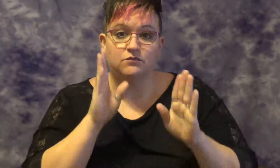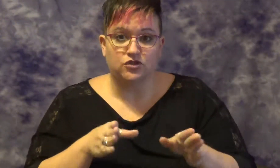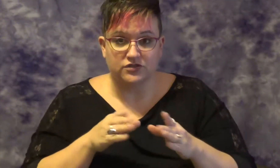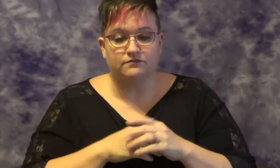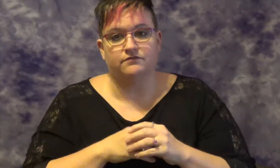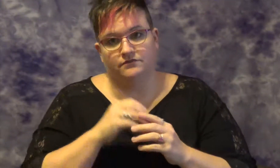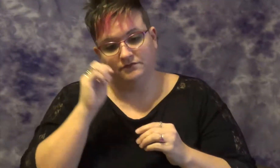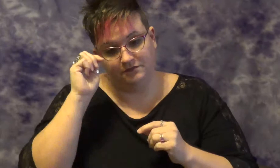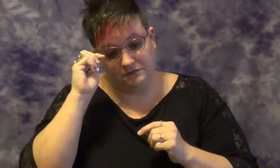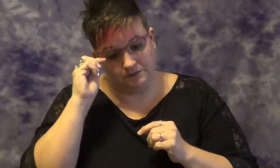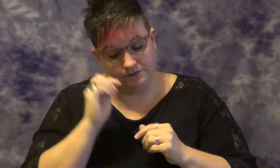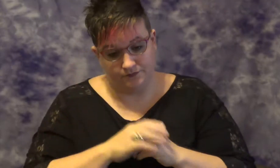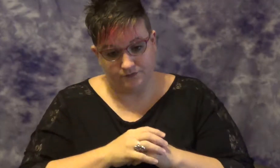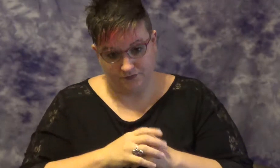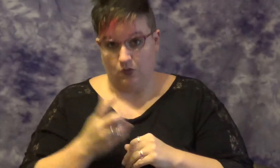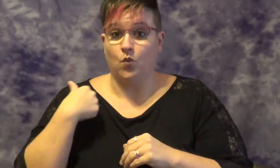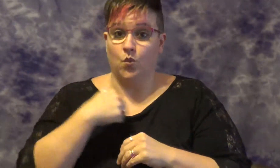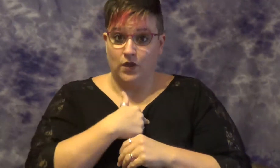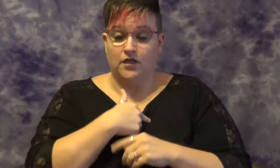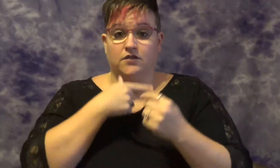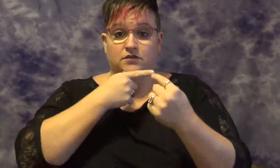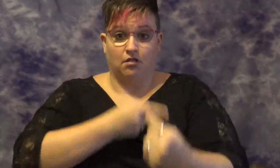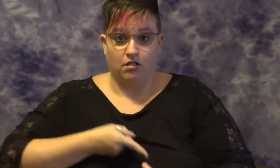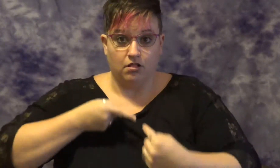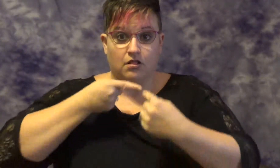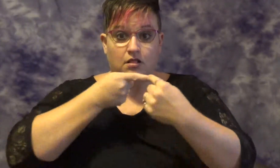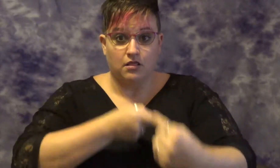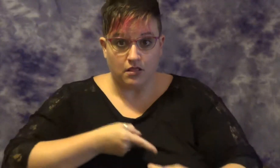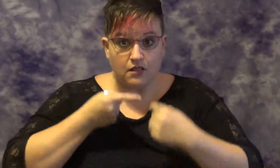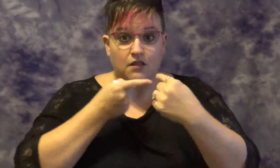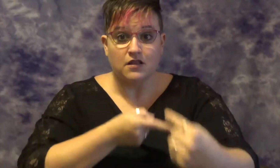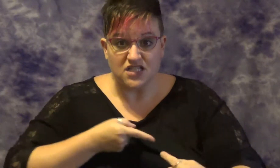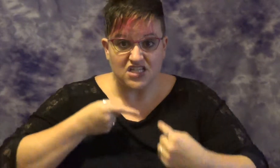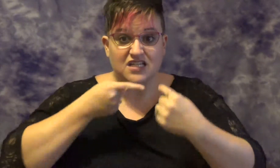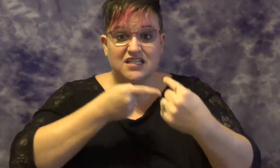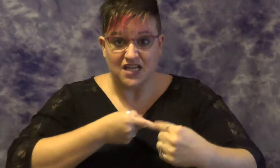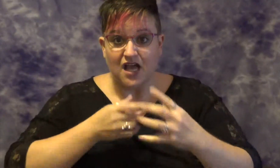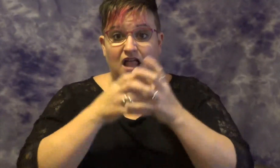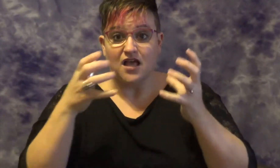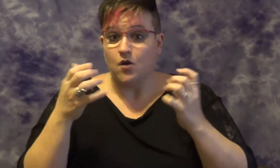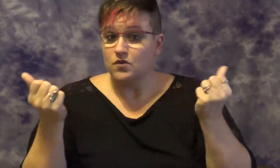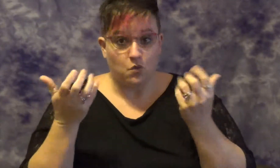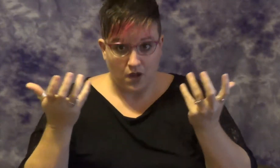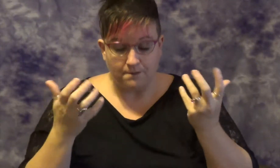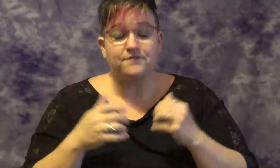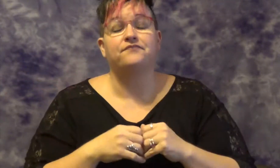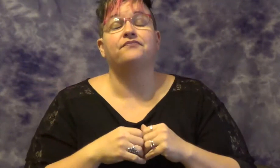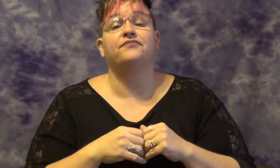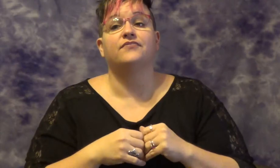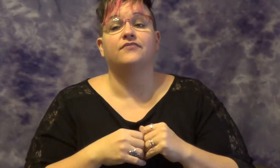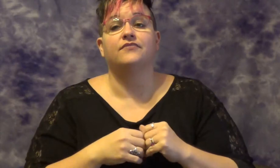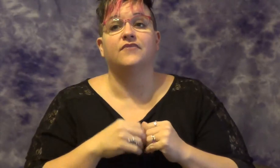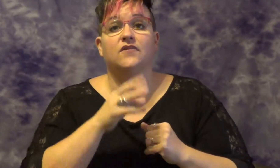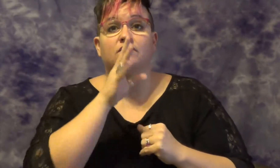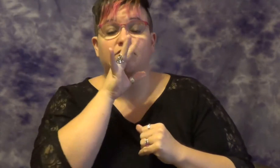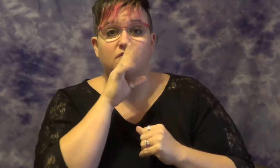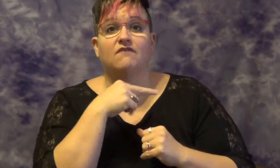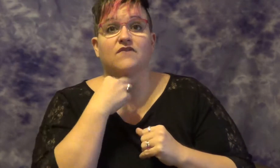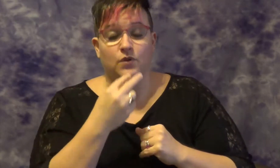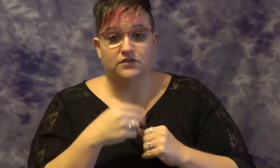Now, whenever we're talking about this is very important whenever we're talking about voicing for a deaf person. I see this happen